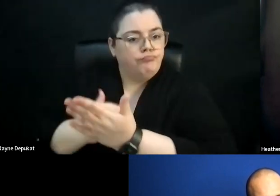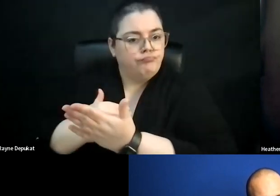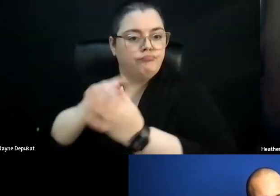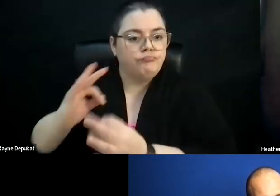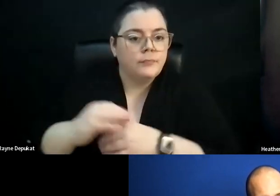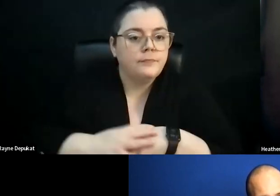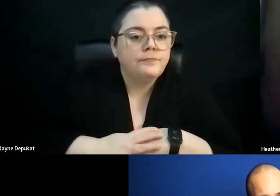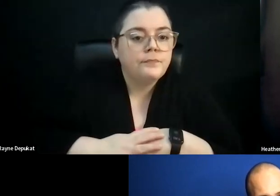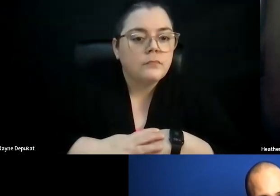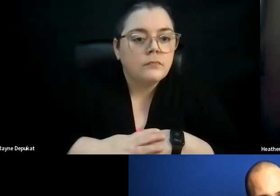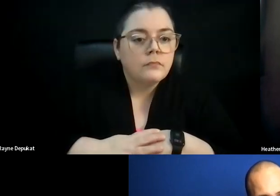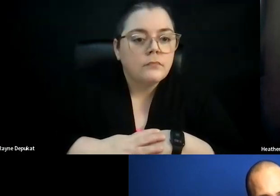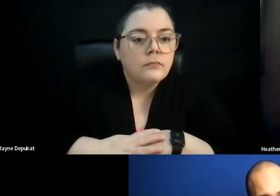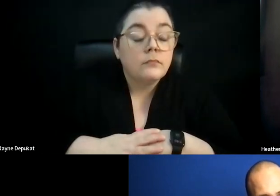They did a great job documenting.